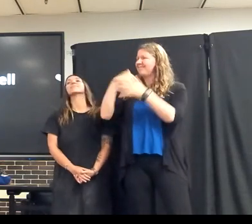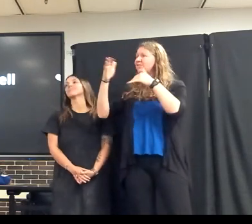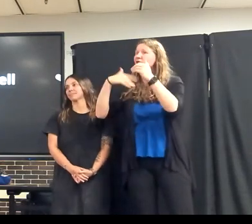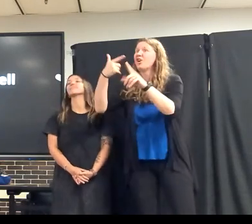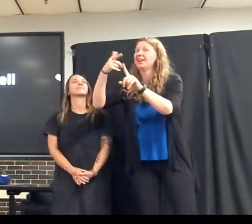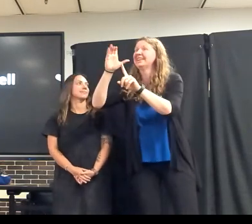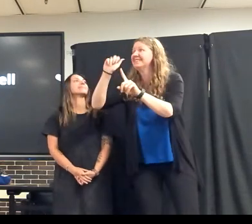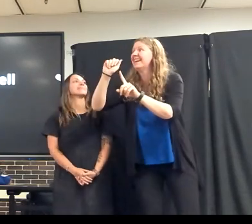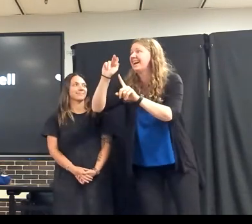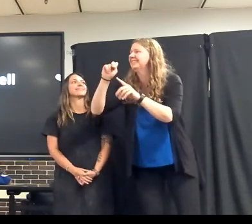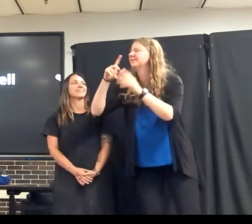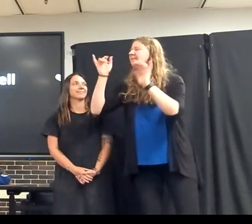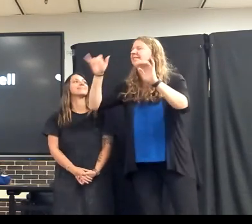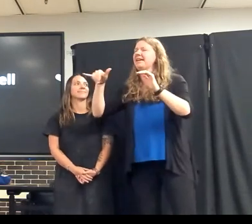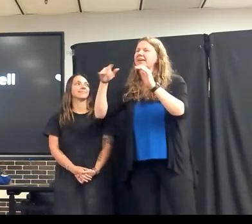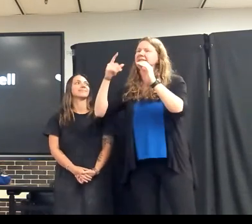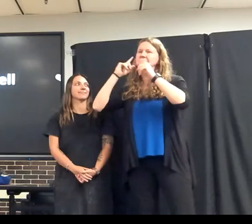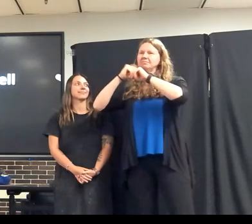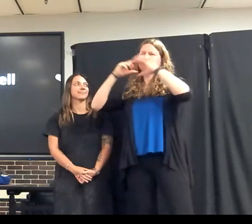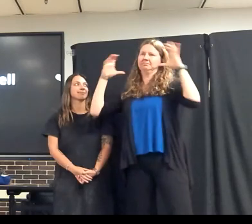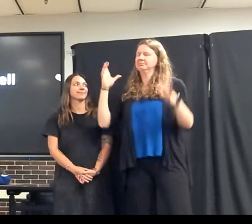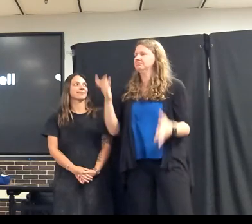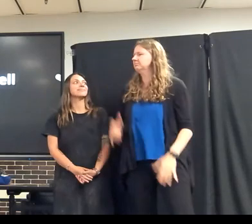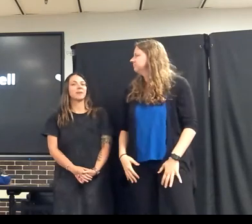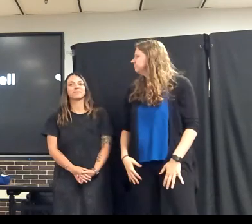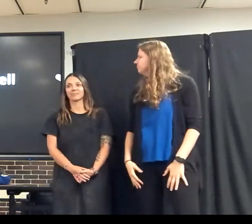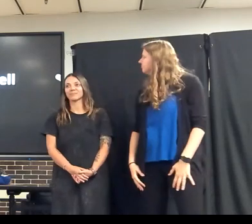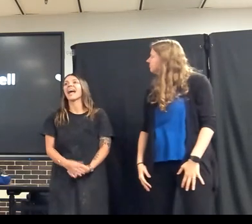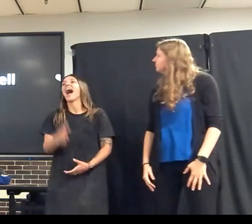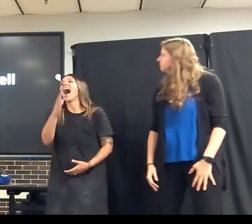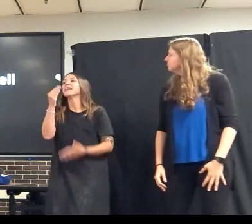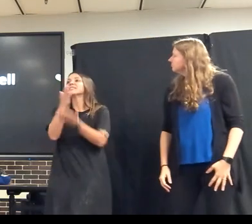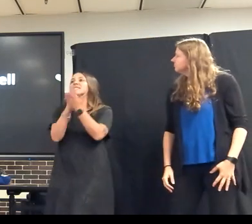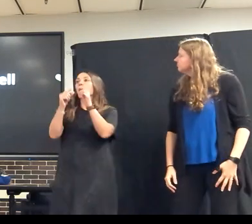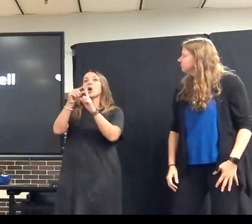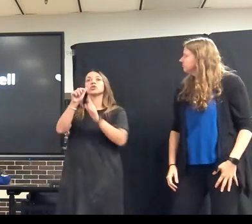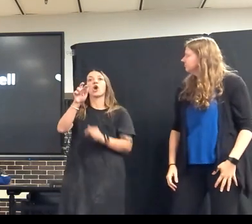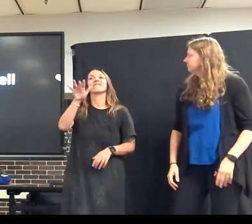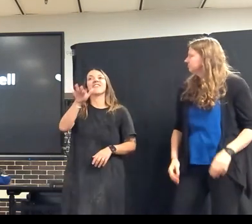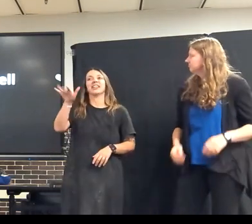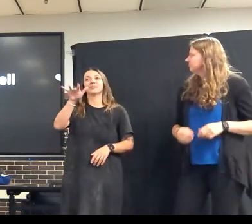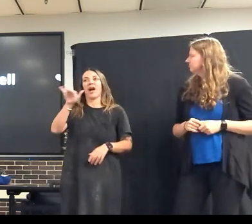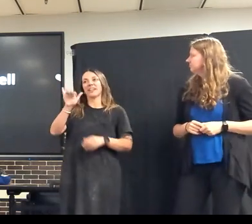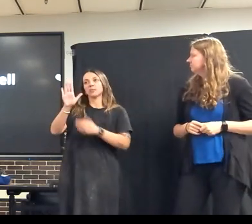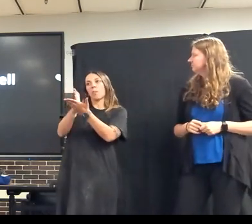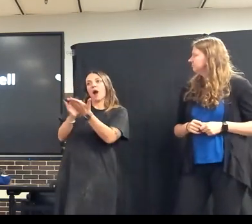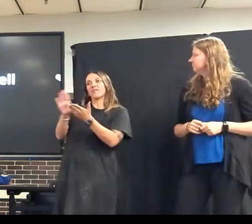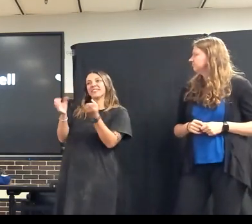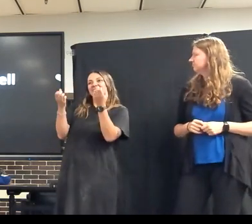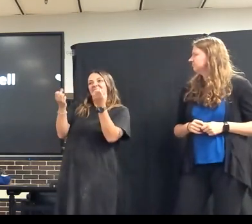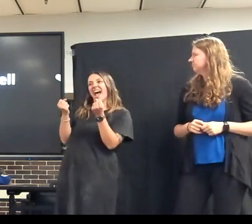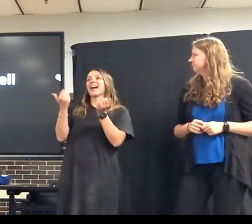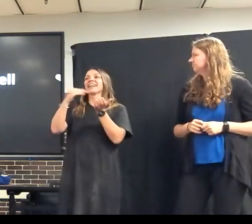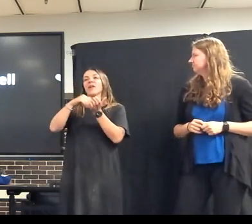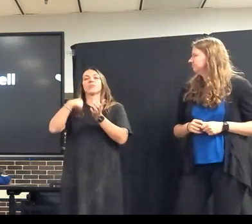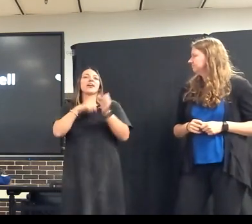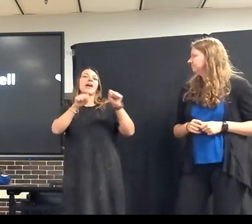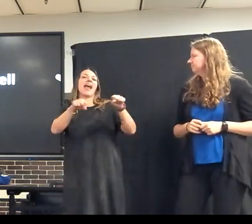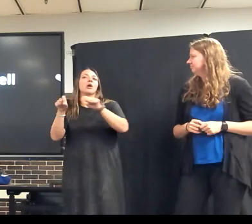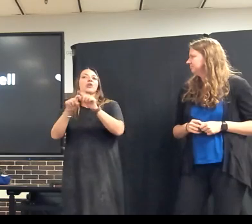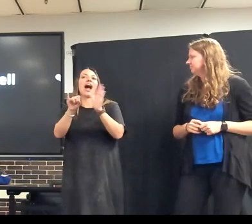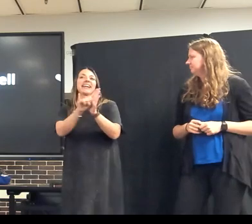sure that they're using the correct meaning. Even if they are using a sign for can, it does have a different sign that would be